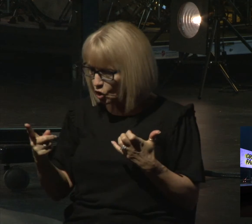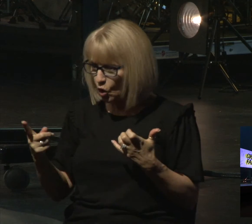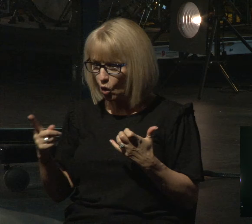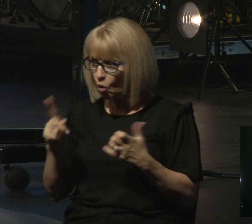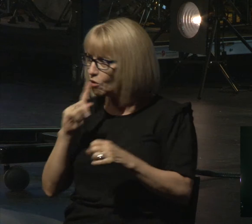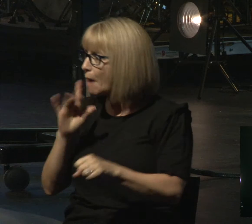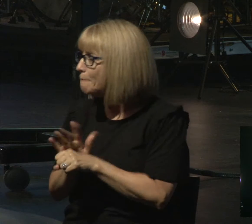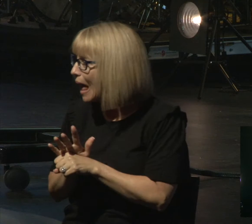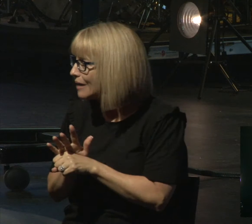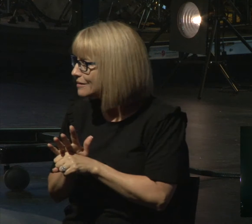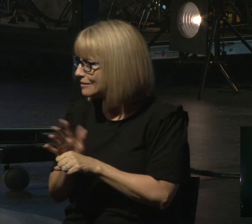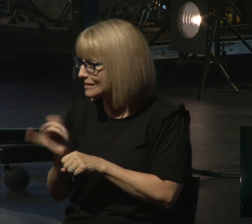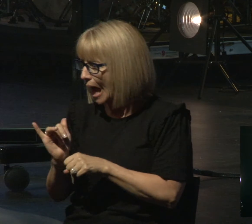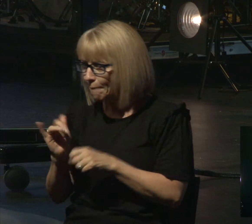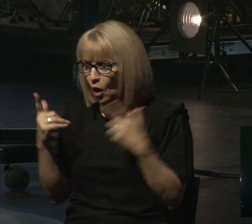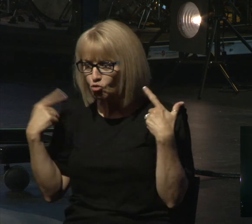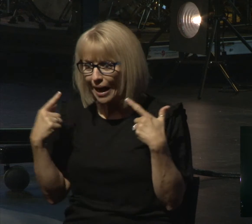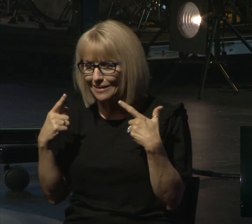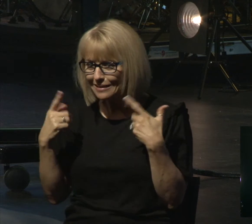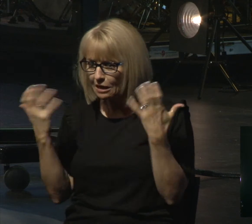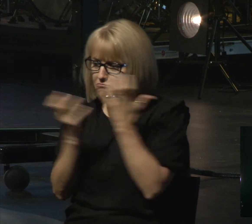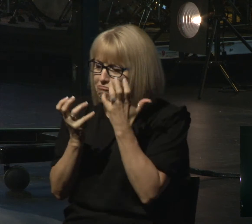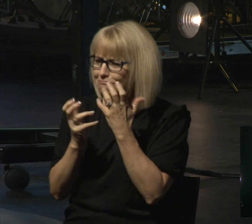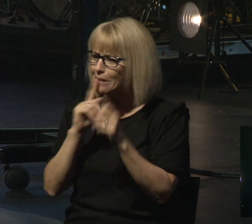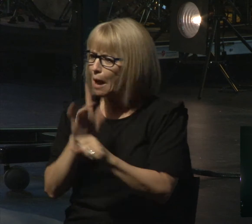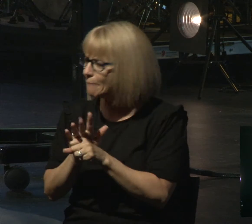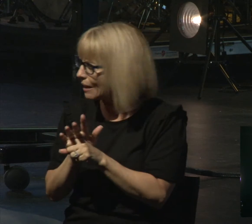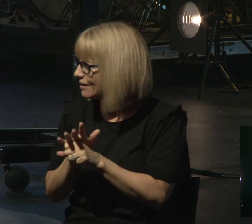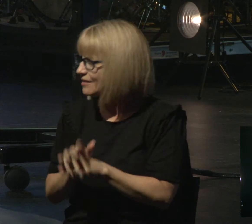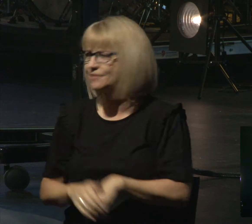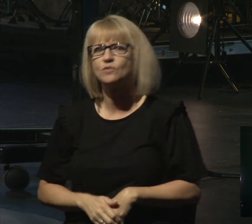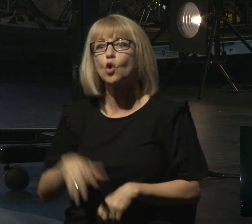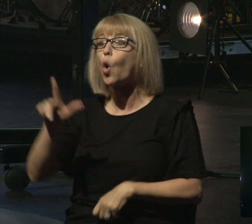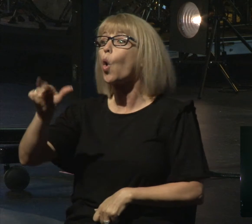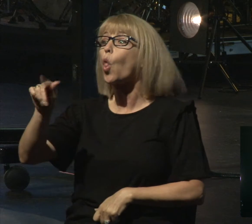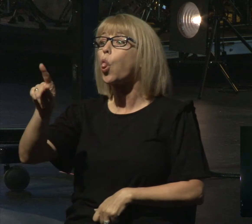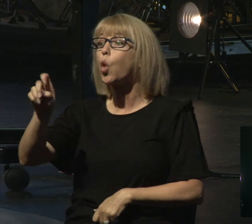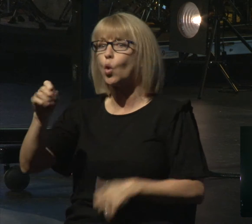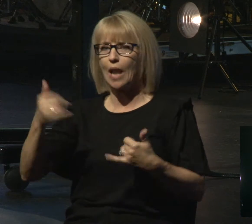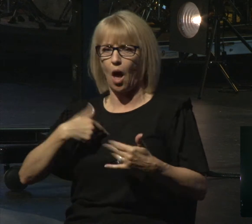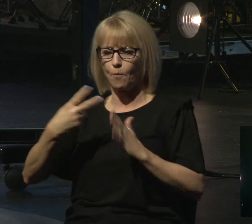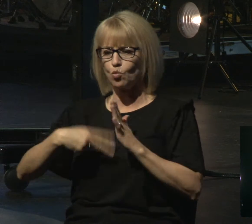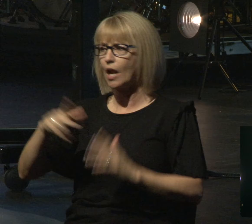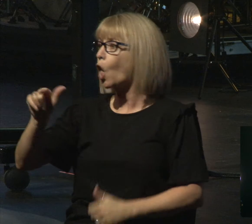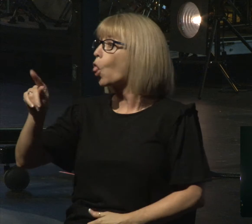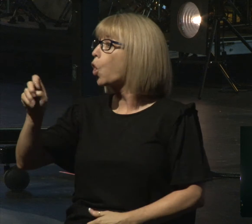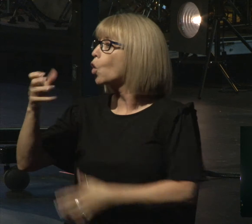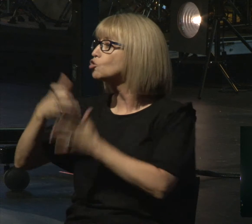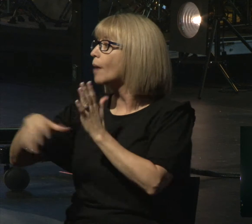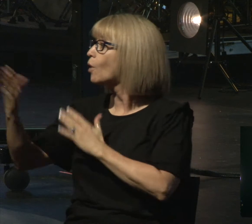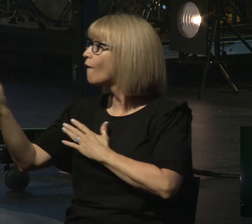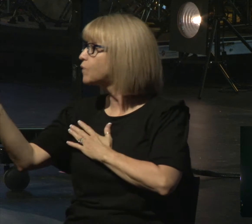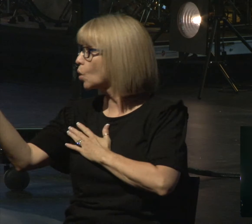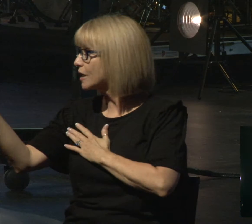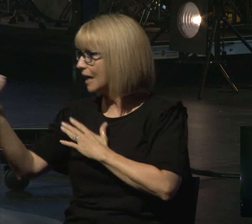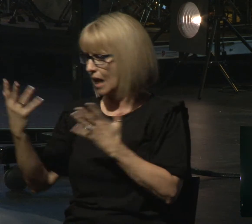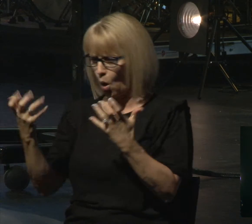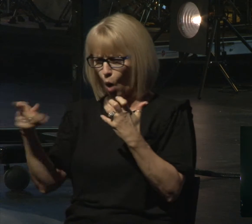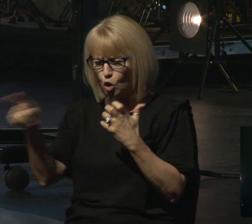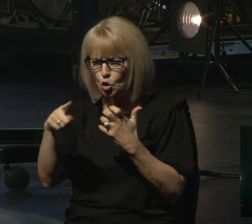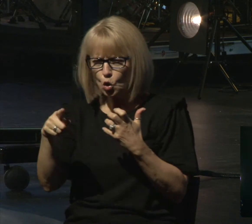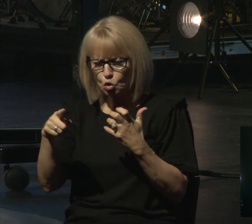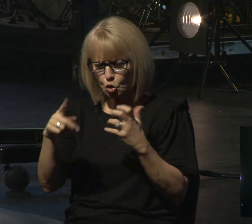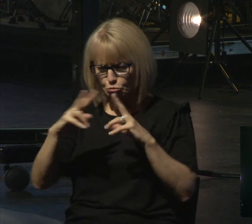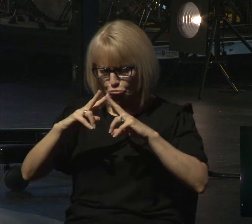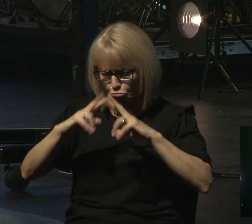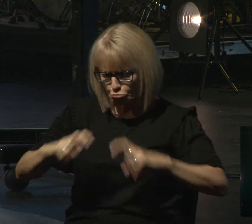grab your Bibles, open up to Luke chapter 14. I want to read a passage here together, and then we're going to spend the rest of the message just parsing it